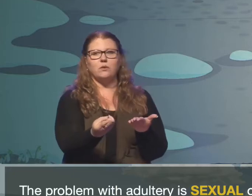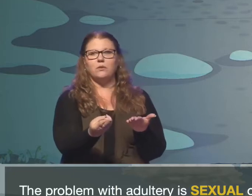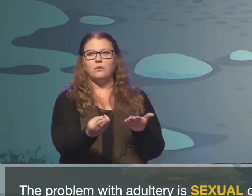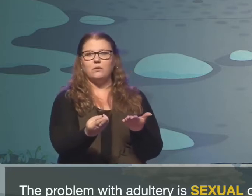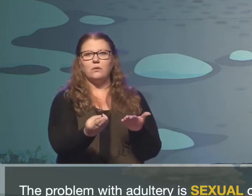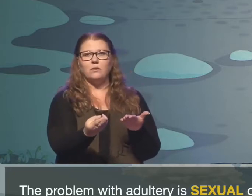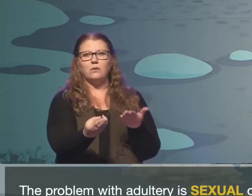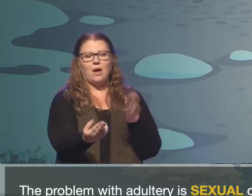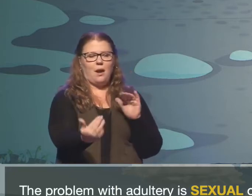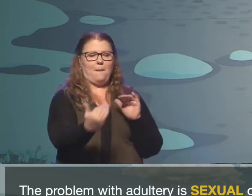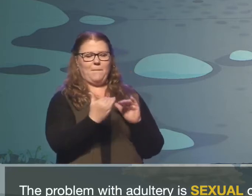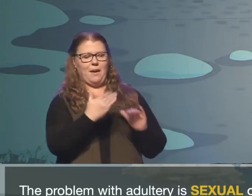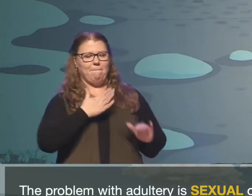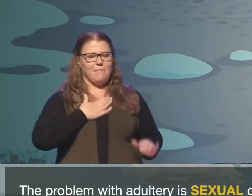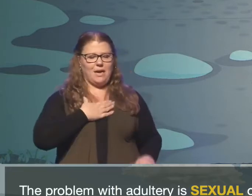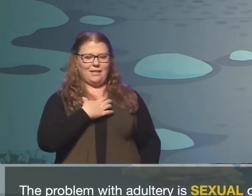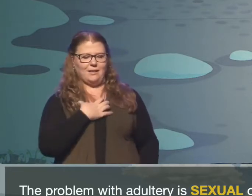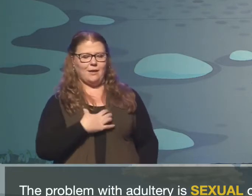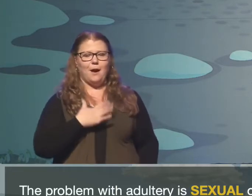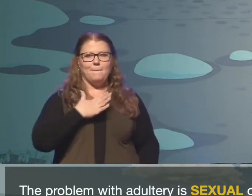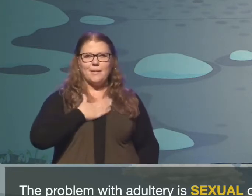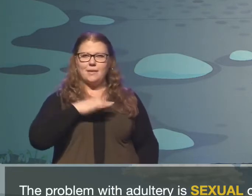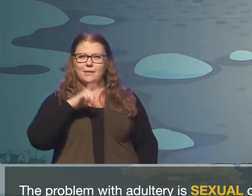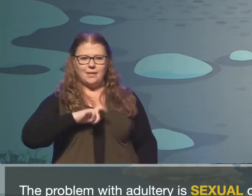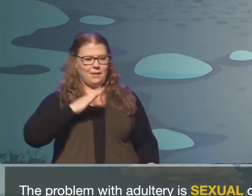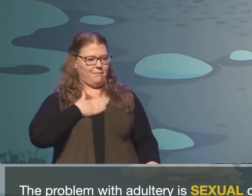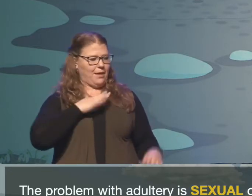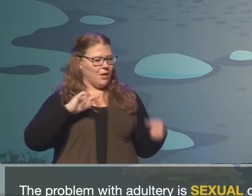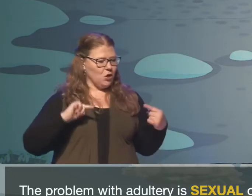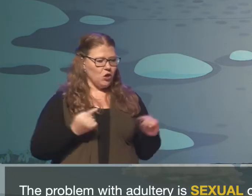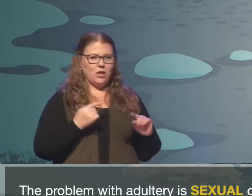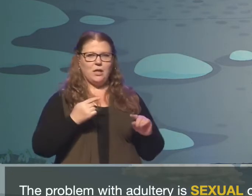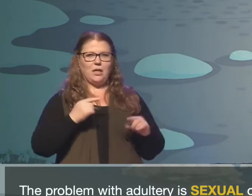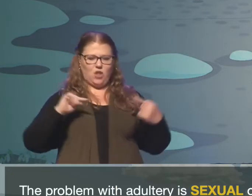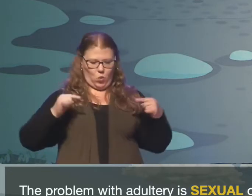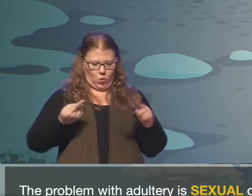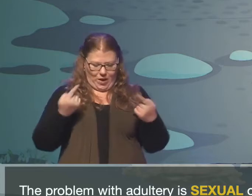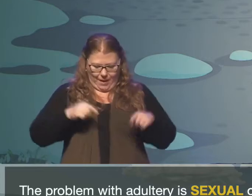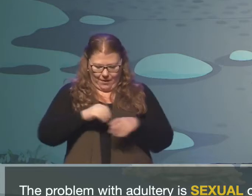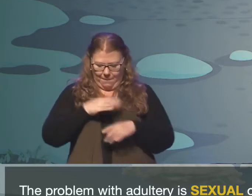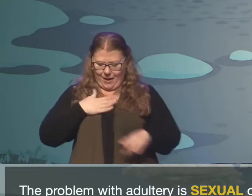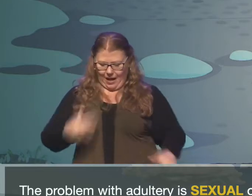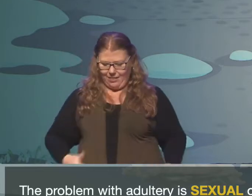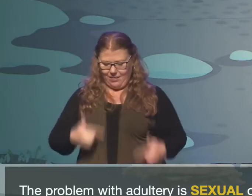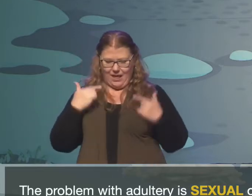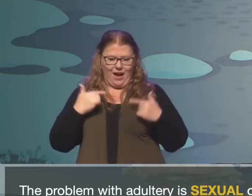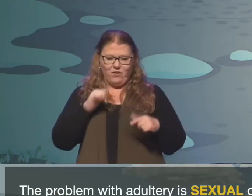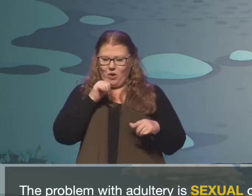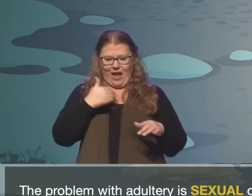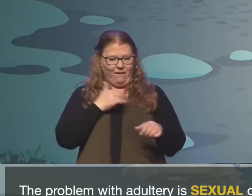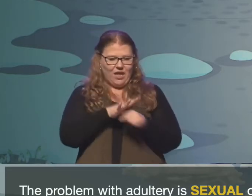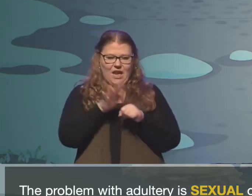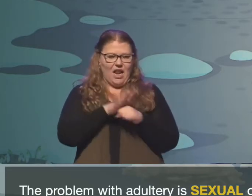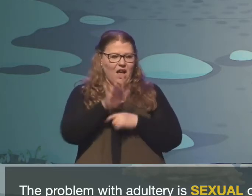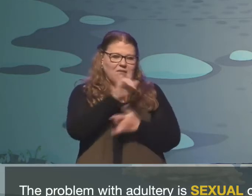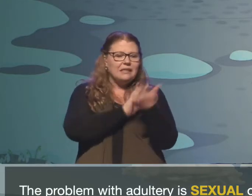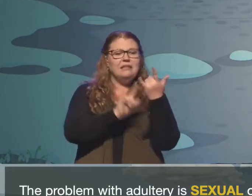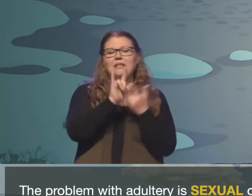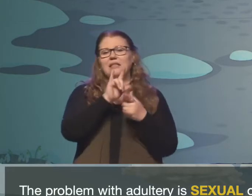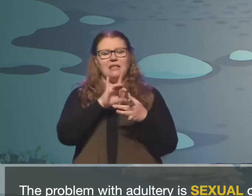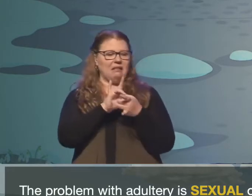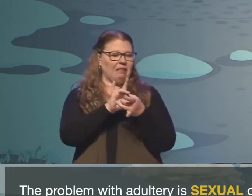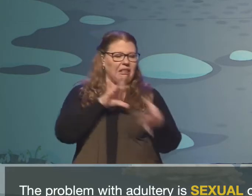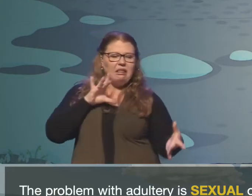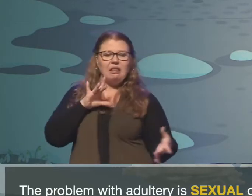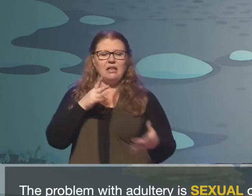to meet our desire, our need, our hurt. There's a wound in our life. There's a lack of intimacy. There's a lack of connection. There's something that